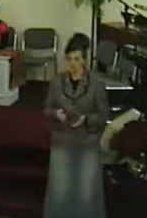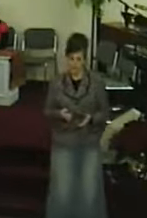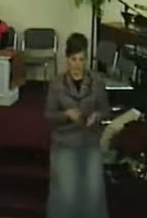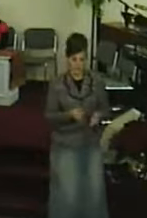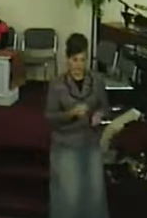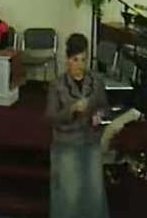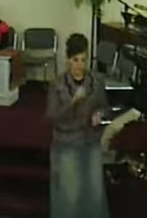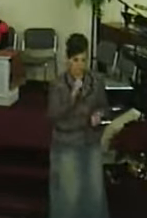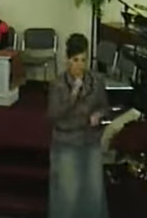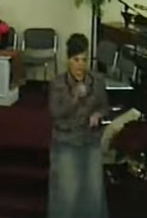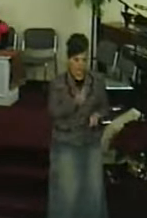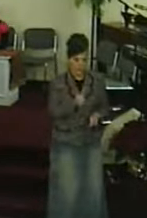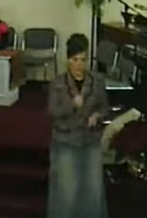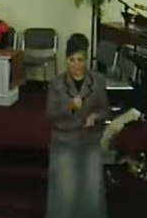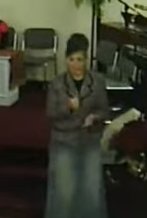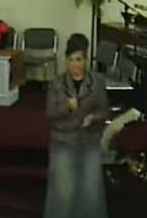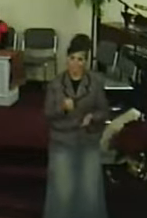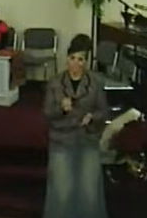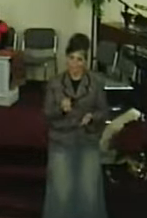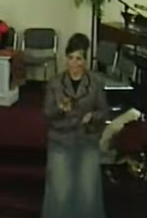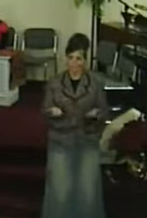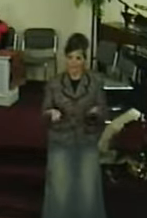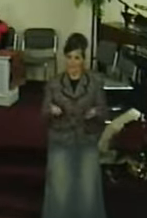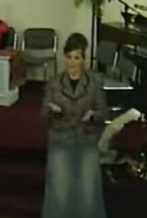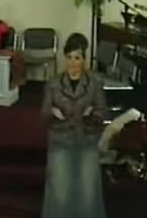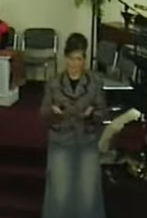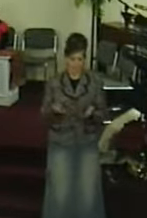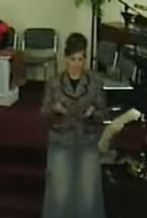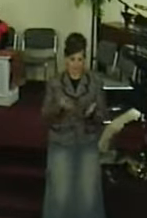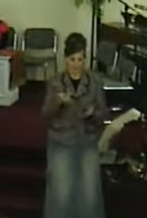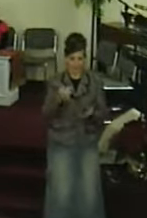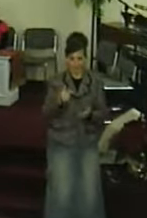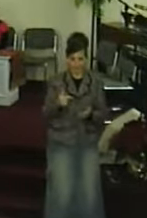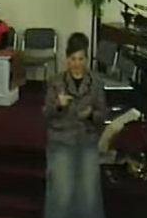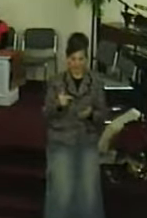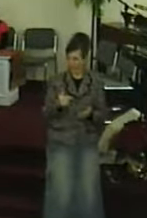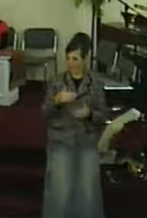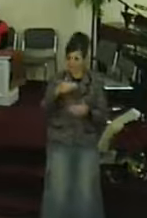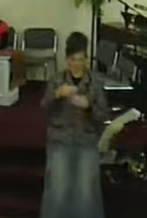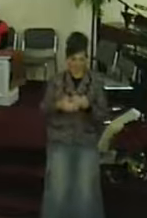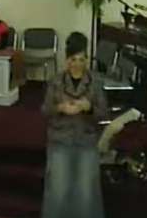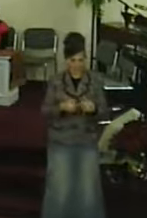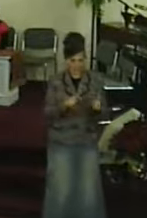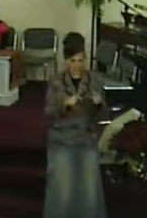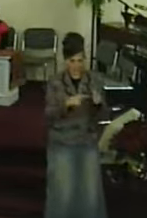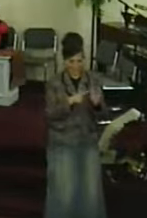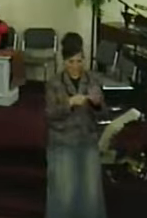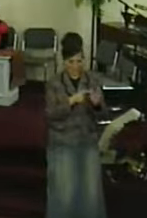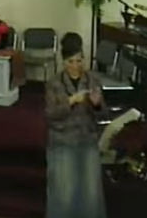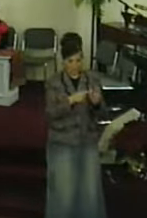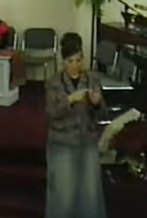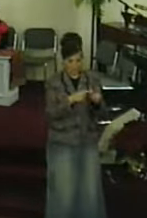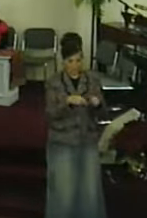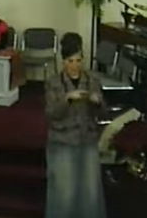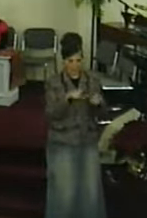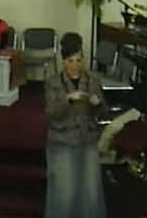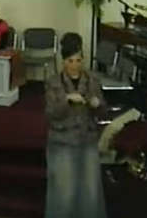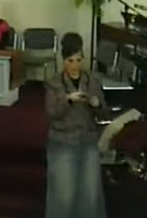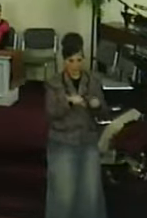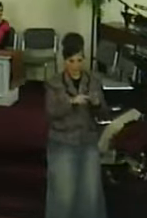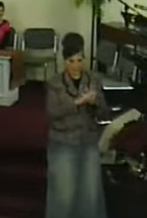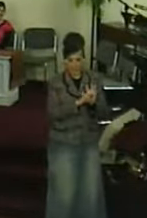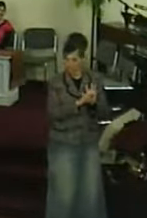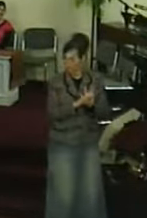be that guy that stands right in there and waves. Don't be that guy, okay? Don't be that gal, okay? We need to